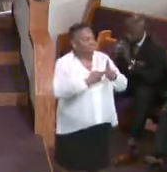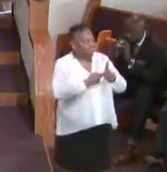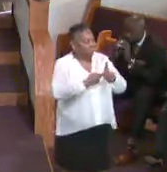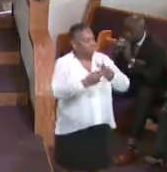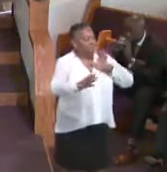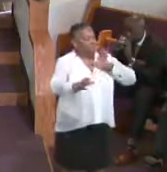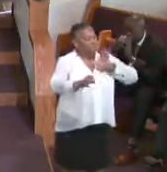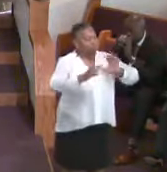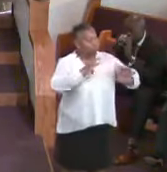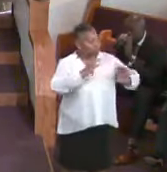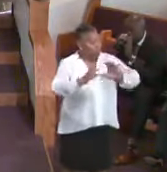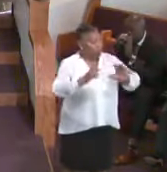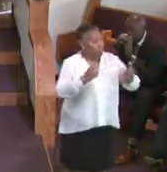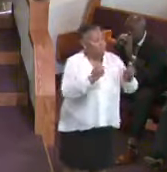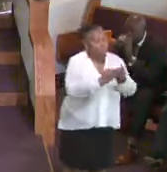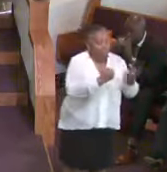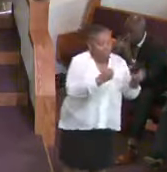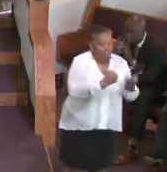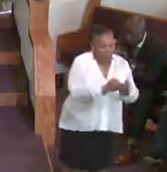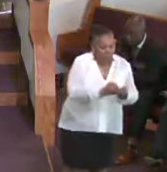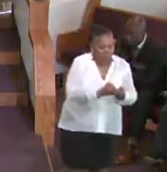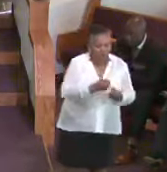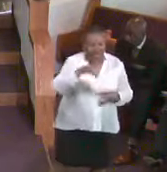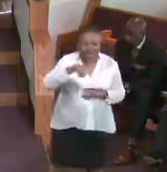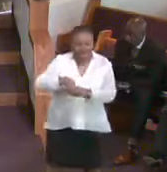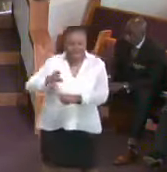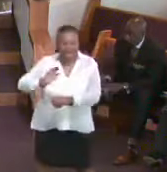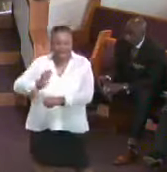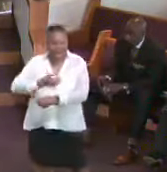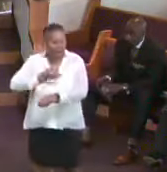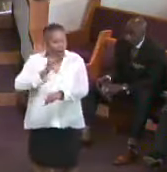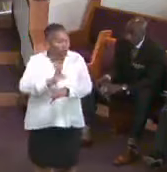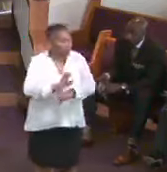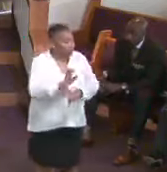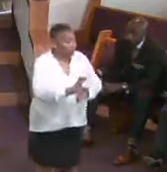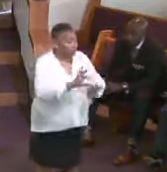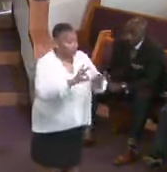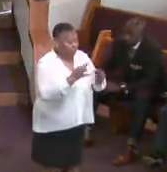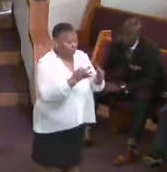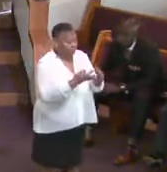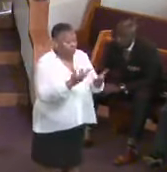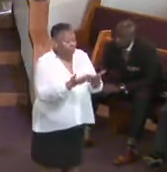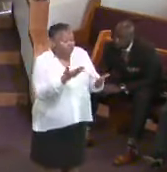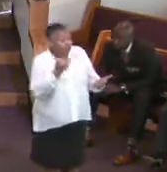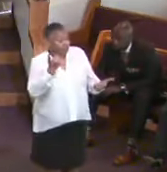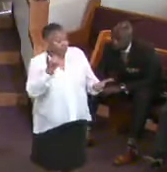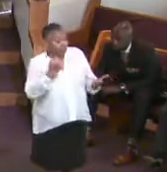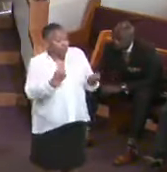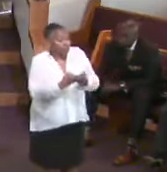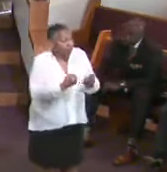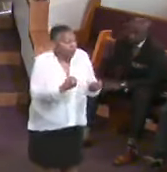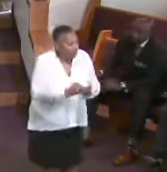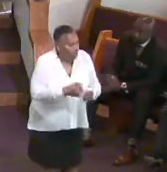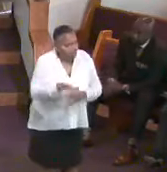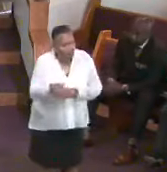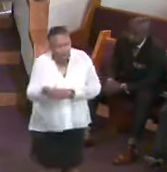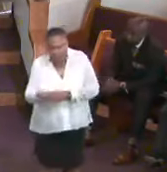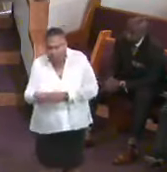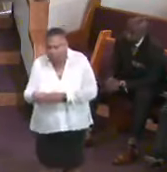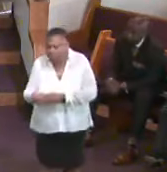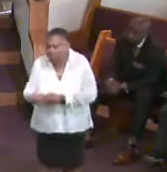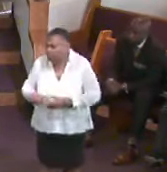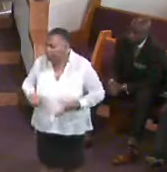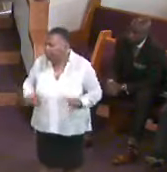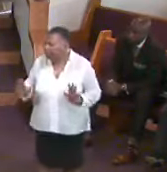communicate and we can begin to support within our church family and before we support outside of our church family. Now, let me put this out